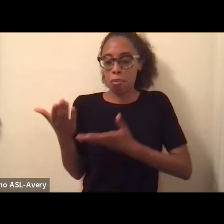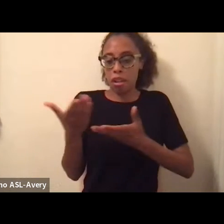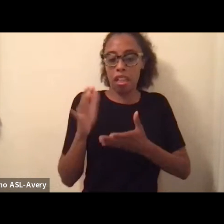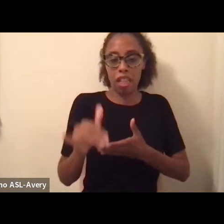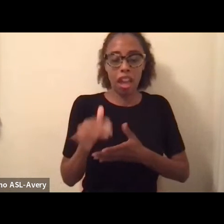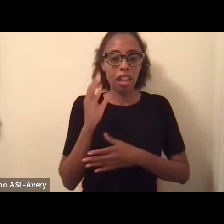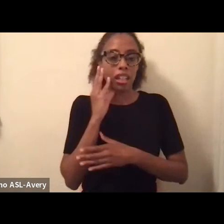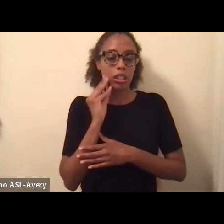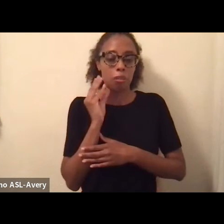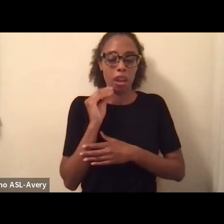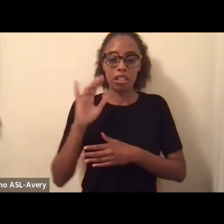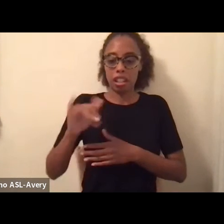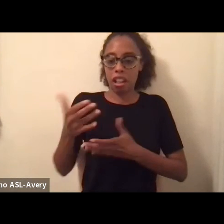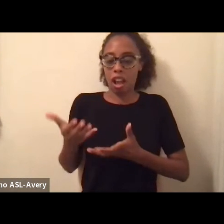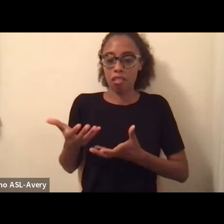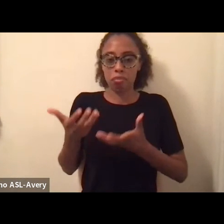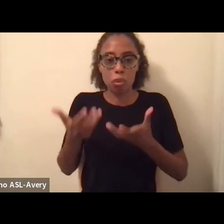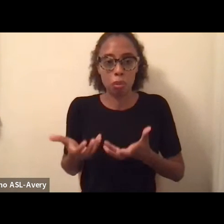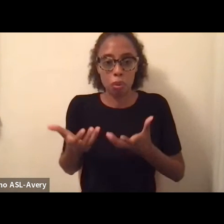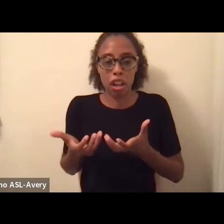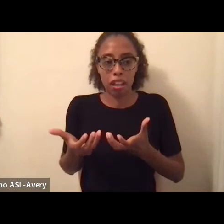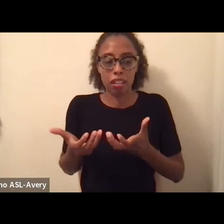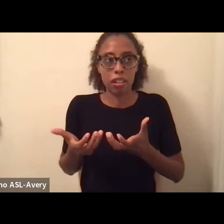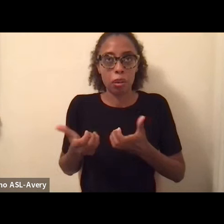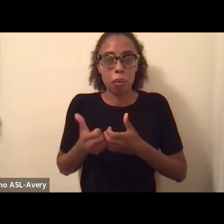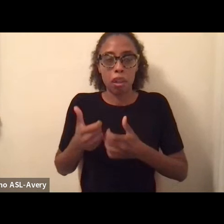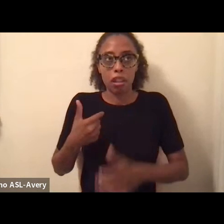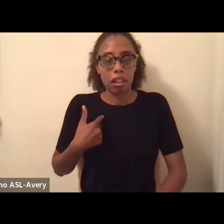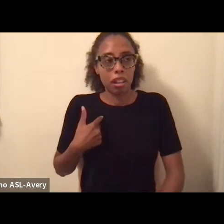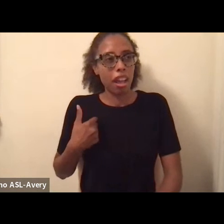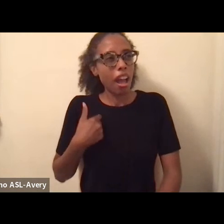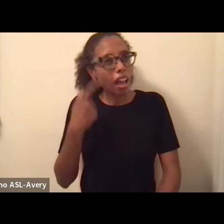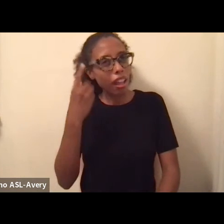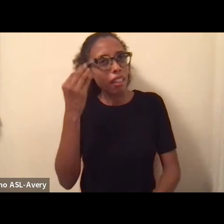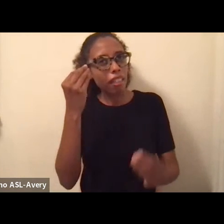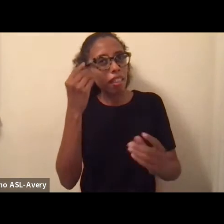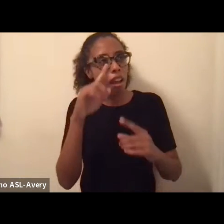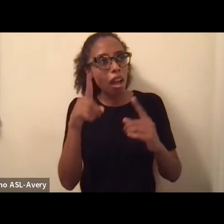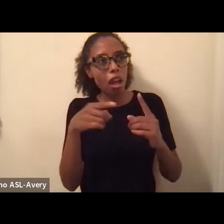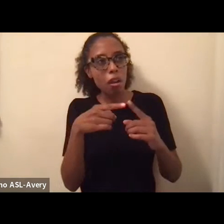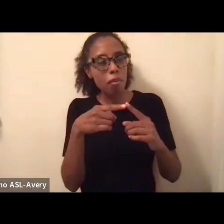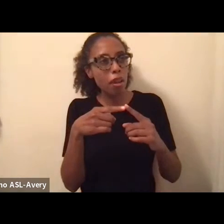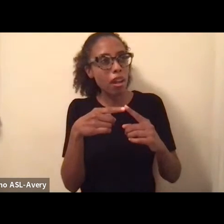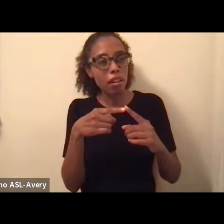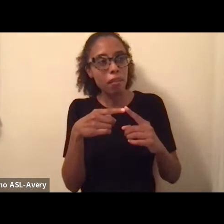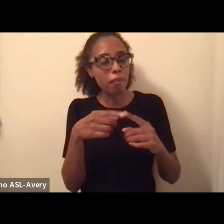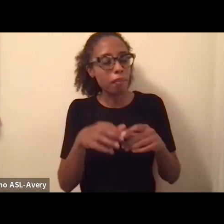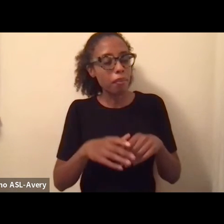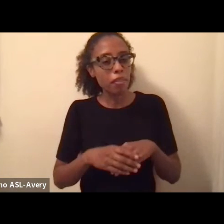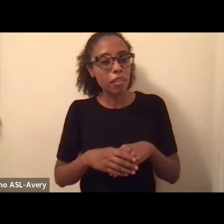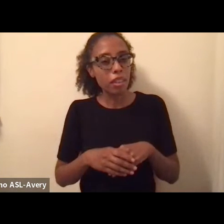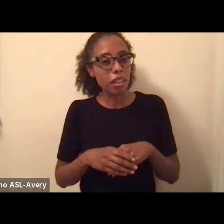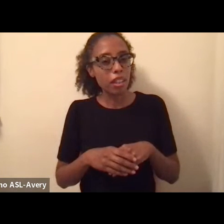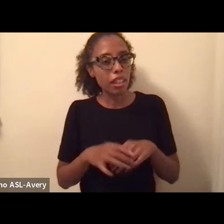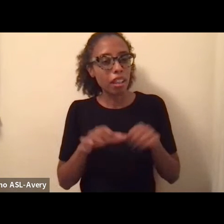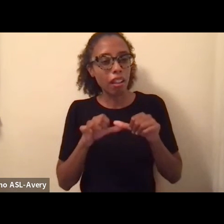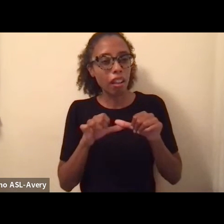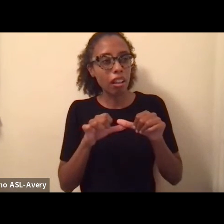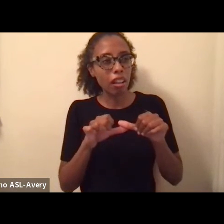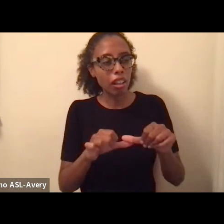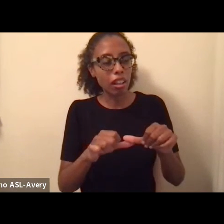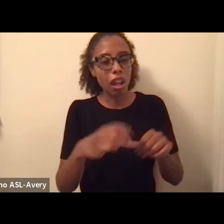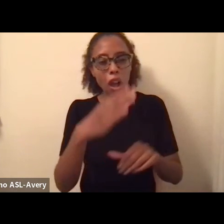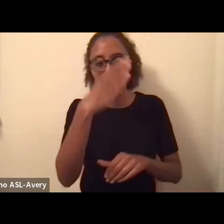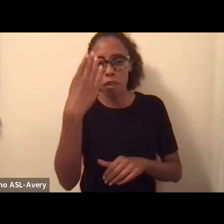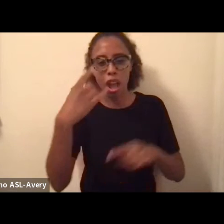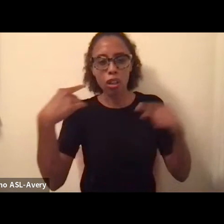that I thought about the constancy of Black struggle